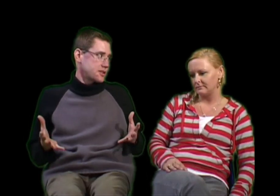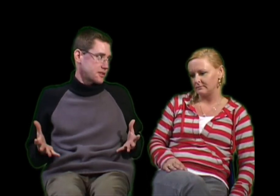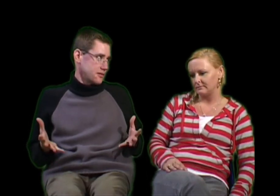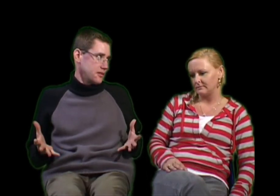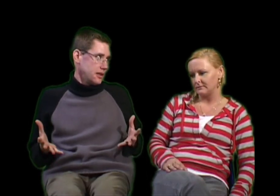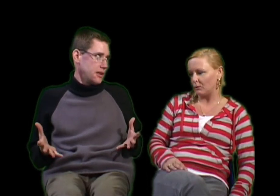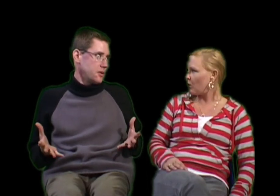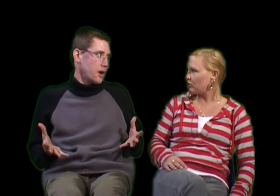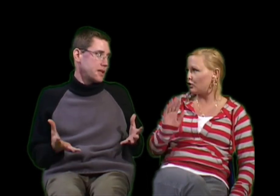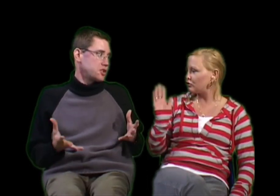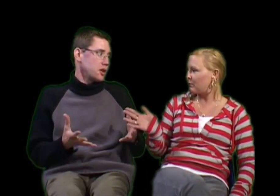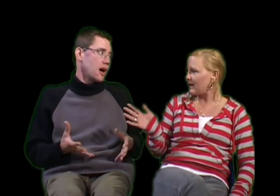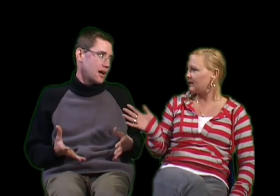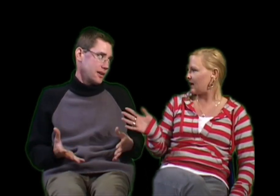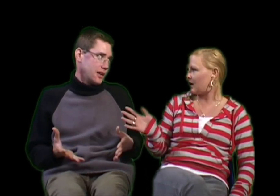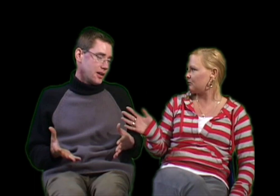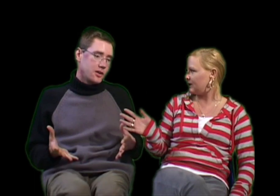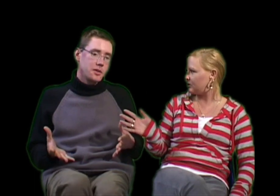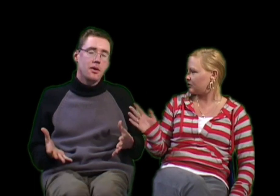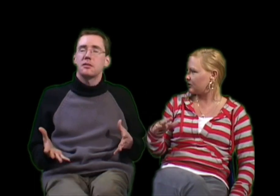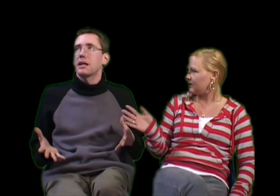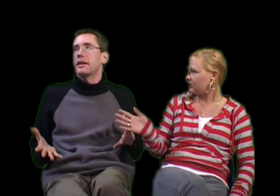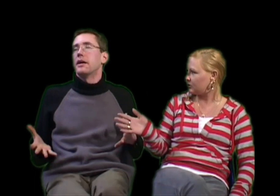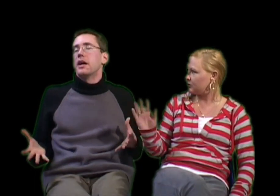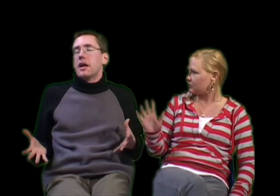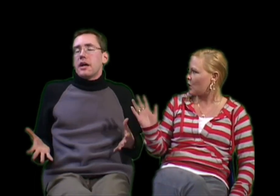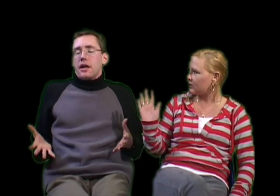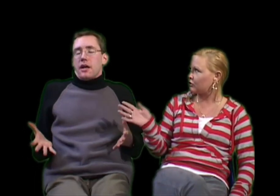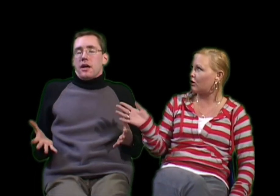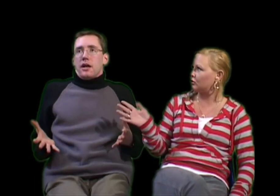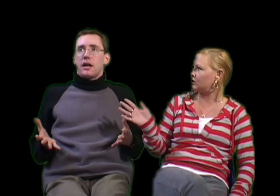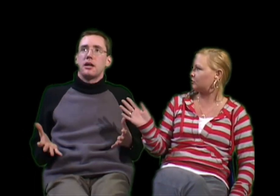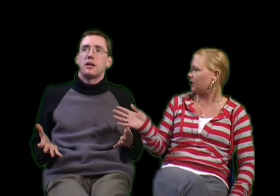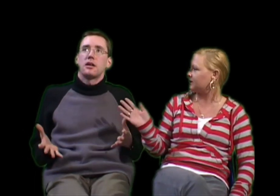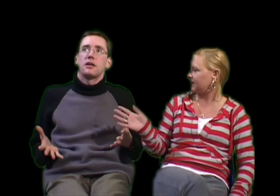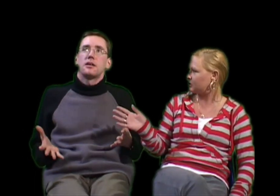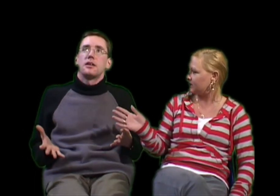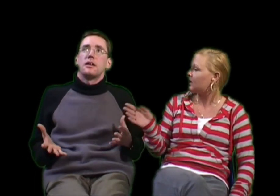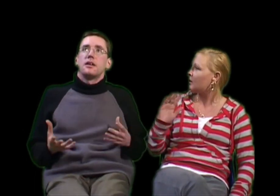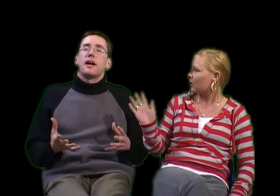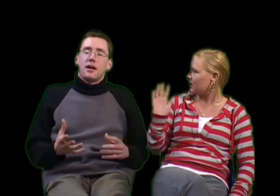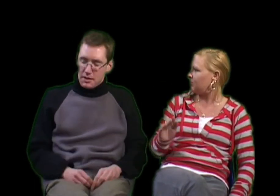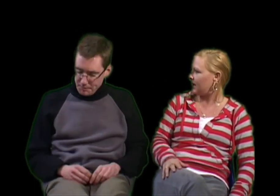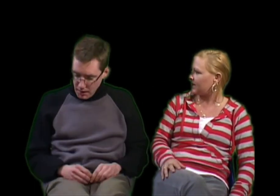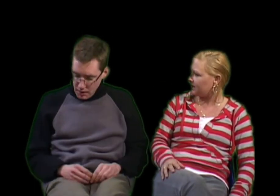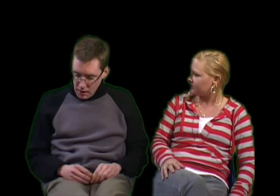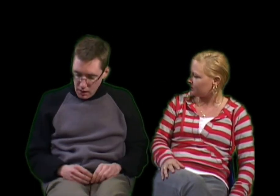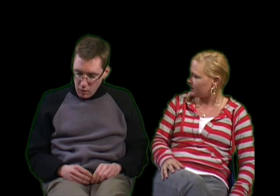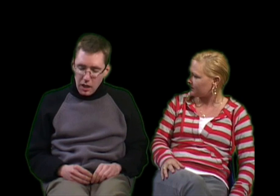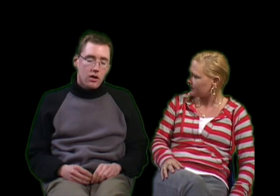interests in women as you are. Just break it down, Rich. You always talk, you swallow the dictionary. Put it in plain English, will you? Well, all